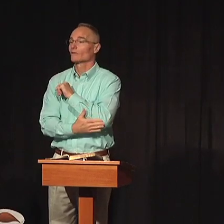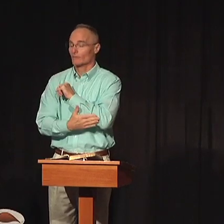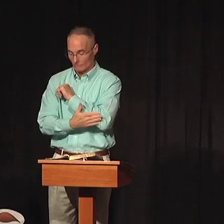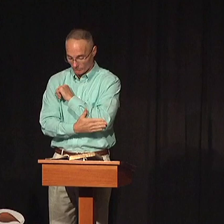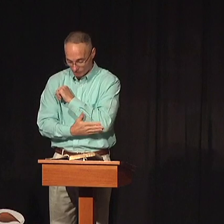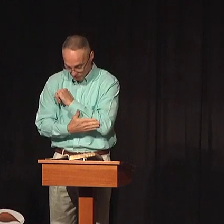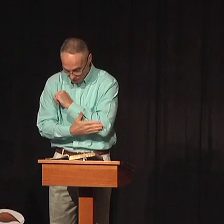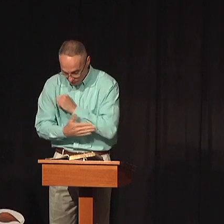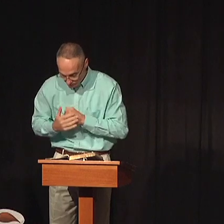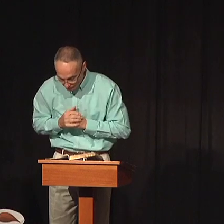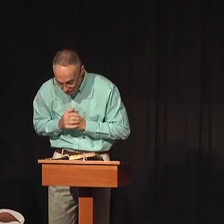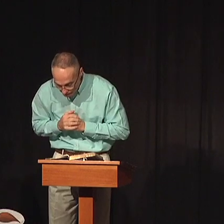Holy nation,